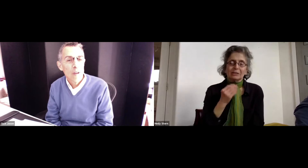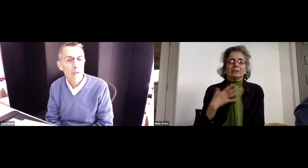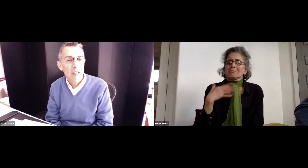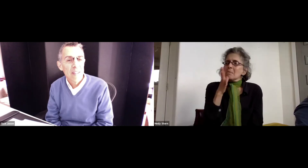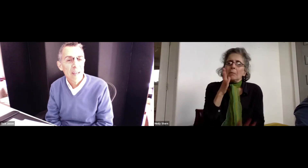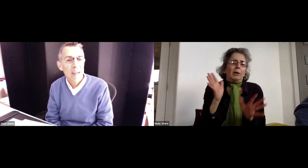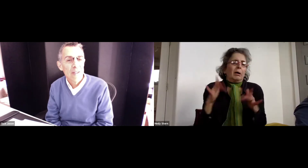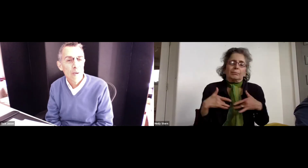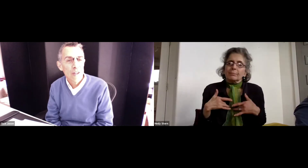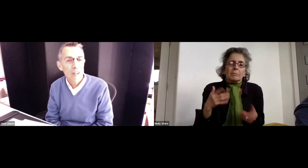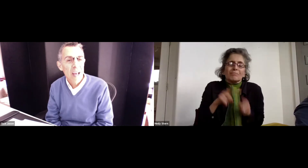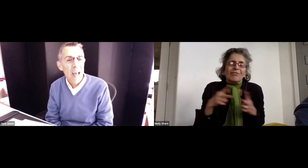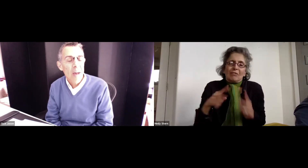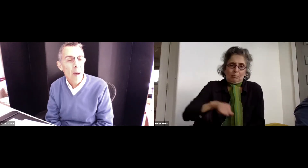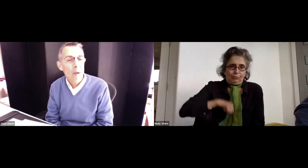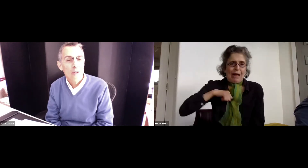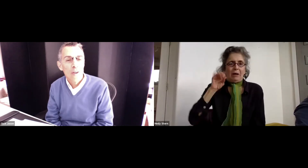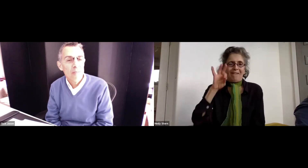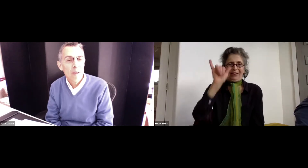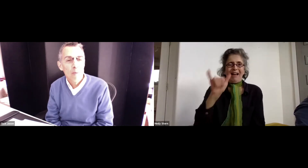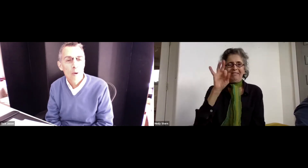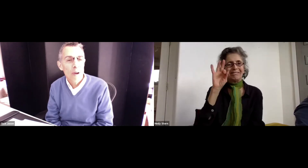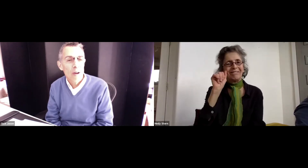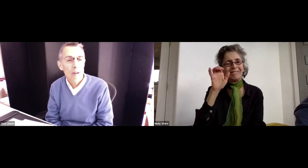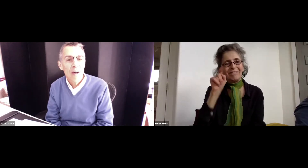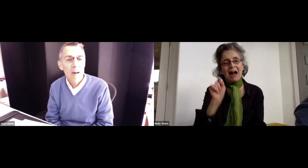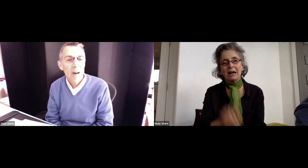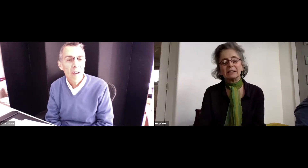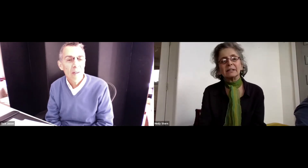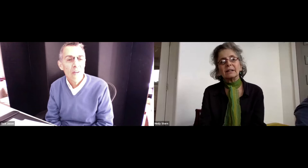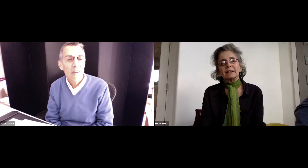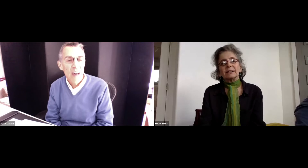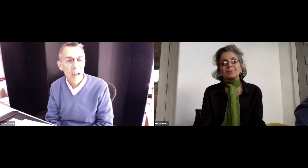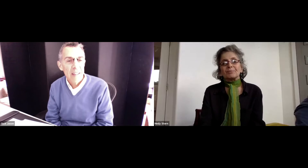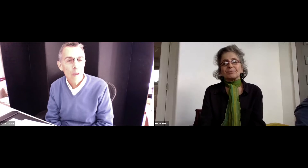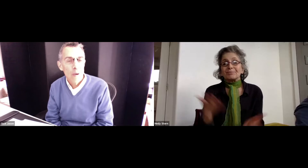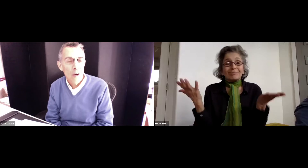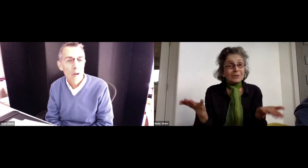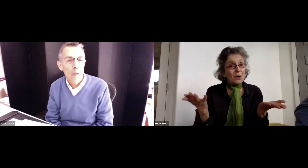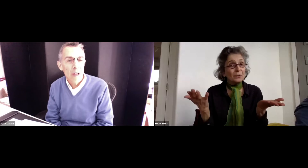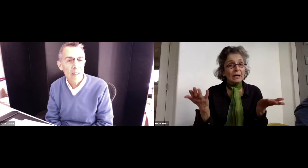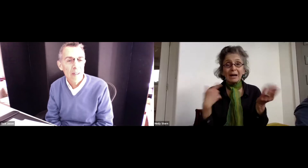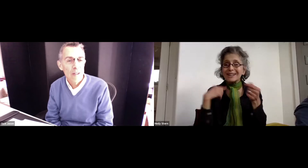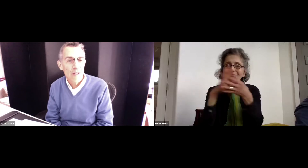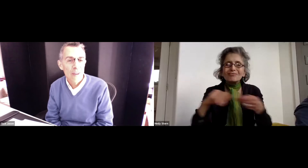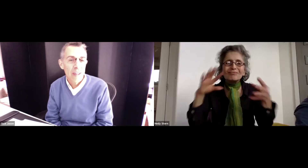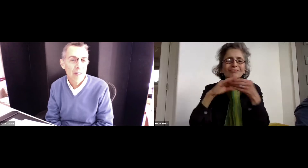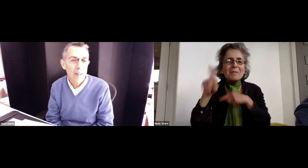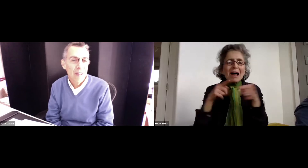raised as Jewish. And my mother couldn't have been more proud of the fact that we were all practicing our Jewish faith. So